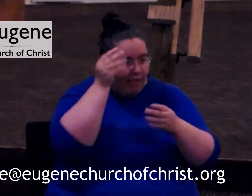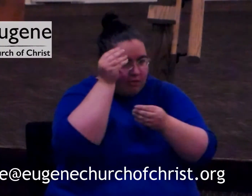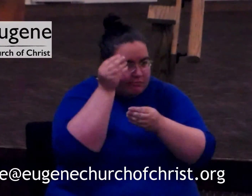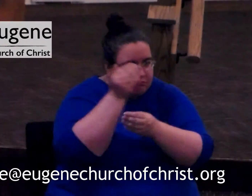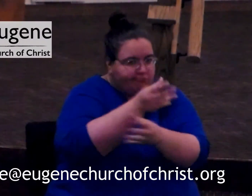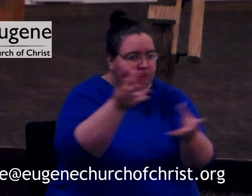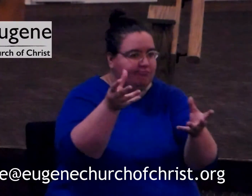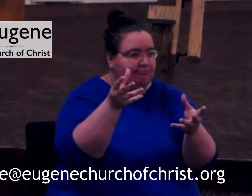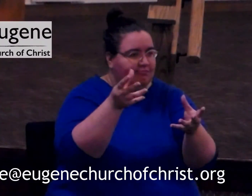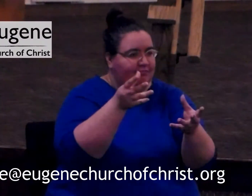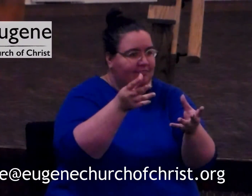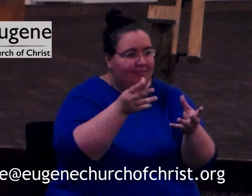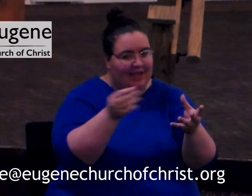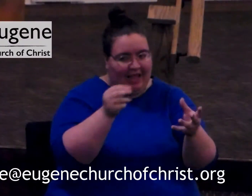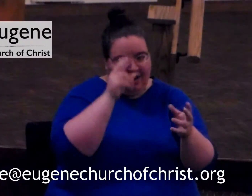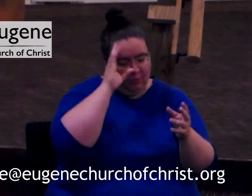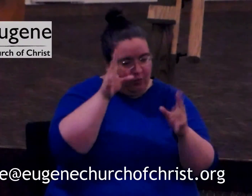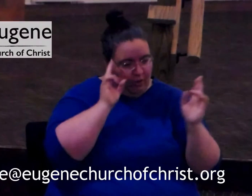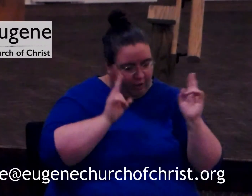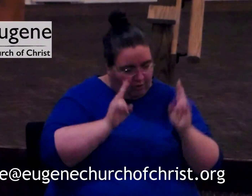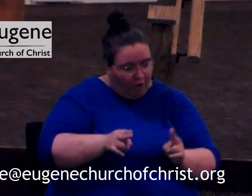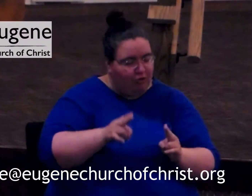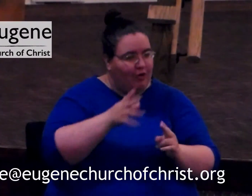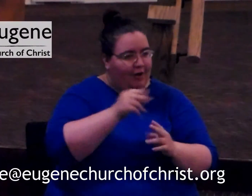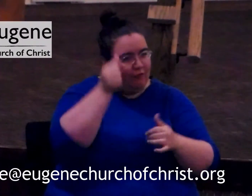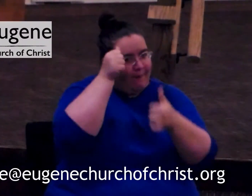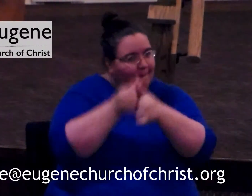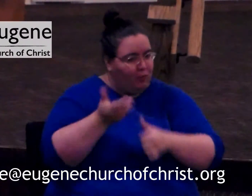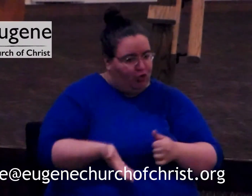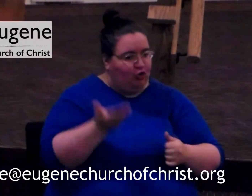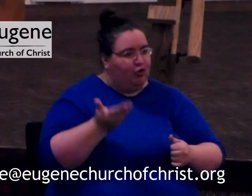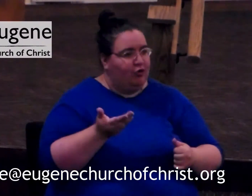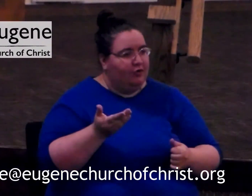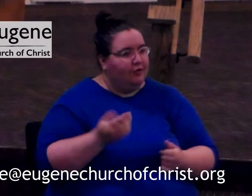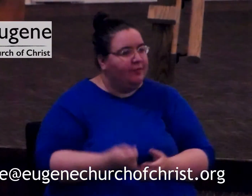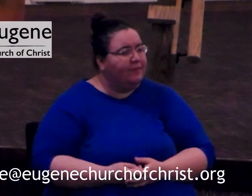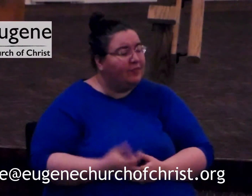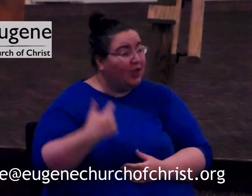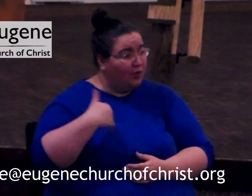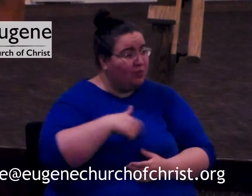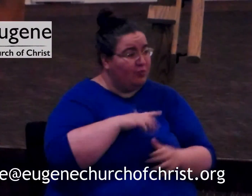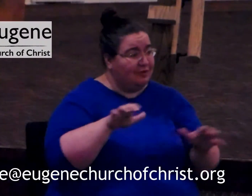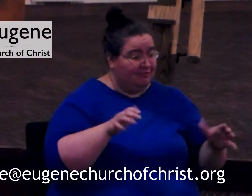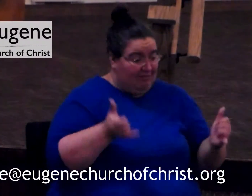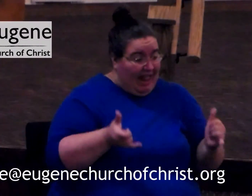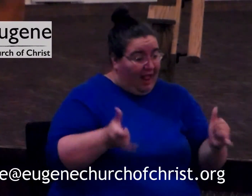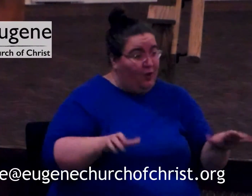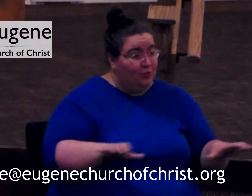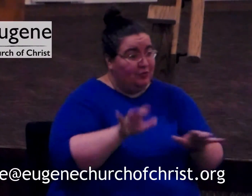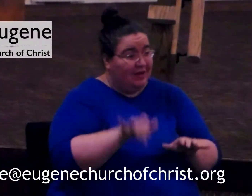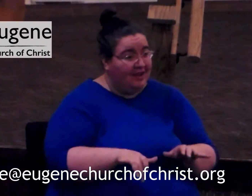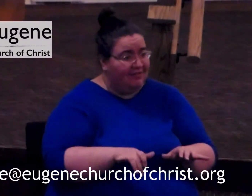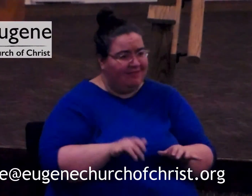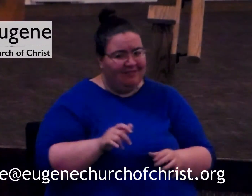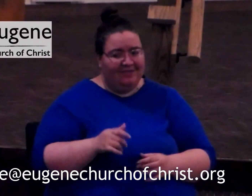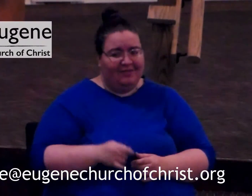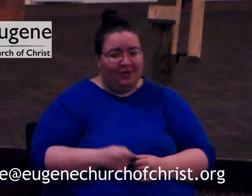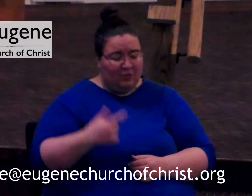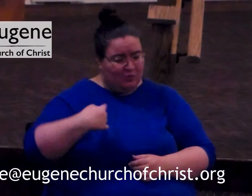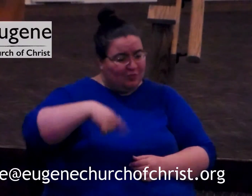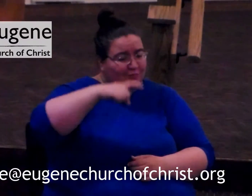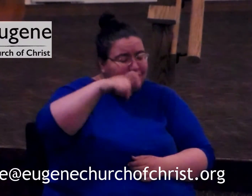she did and how amazing it was. And for us, we are doing the same thing. There is a memory of what has happened here that must be